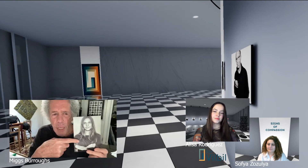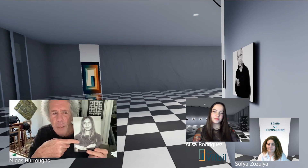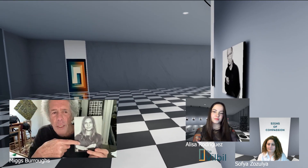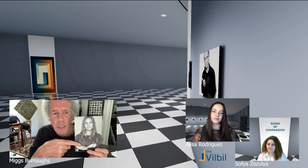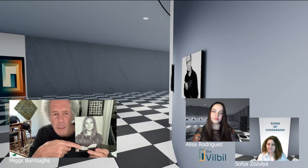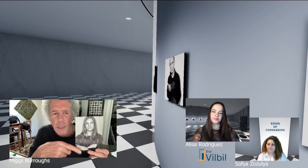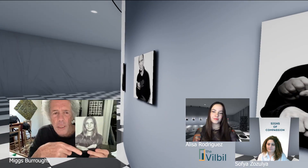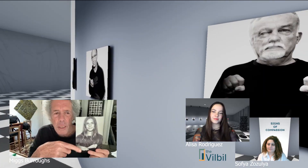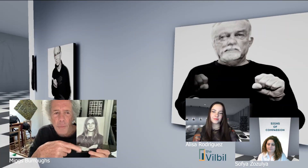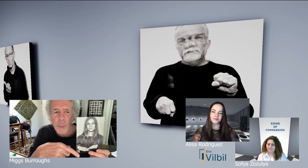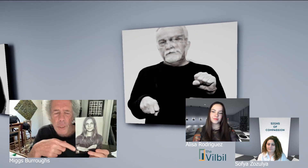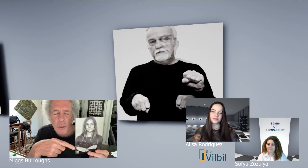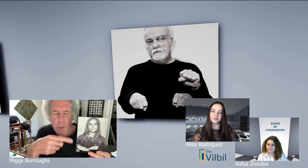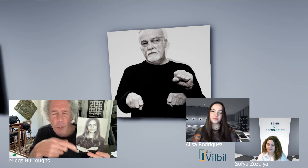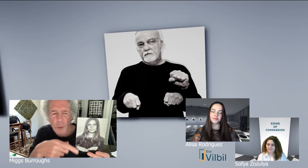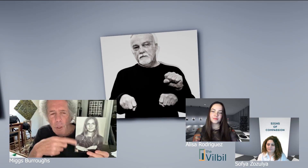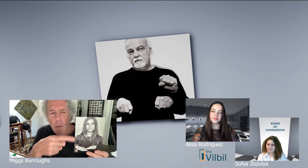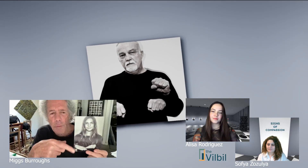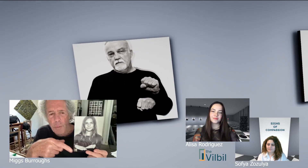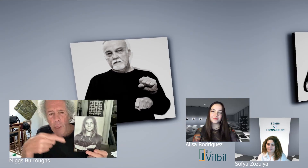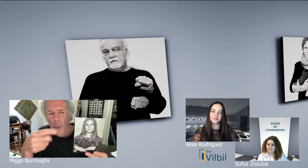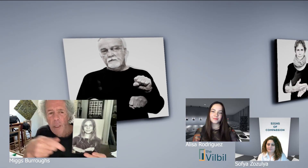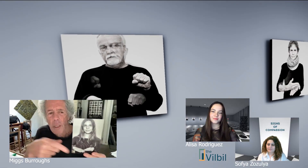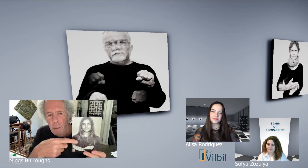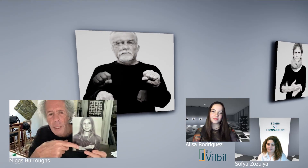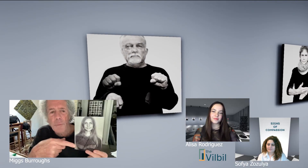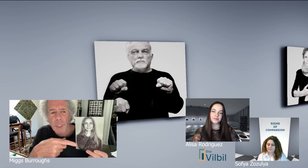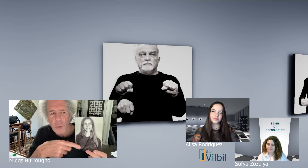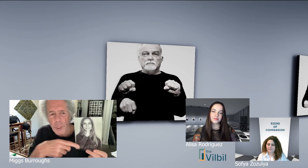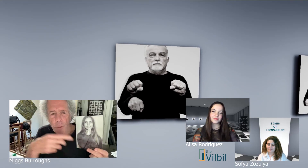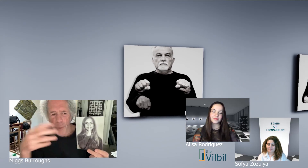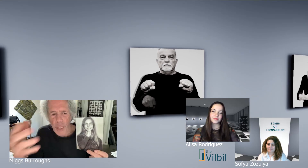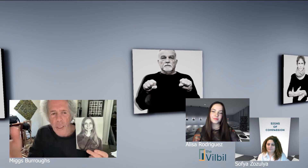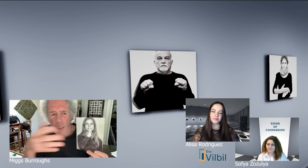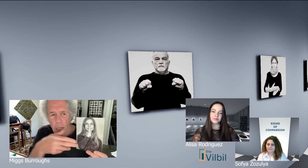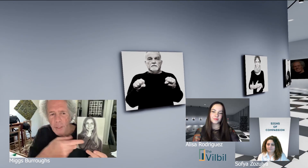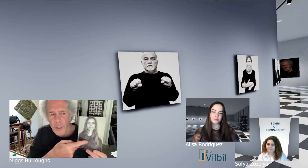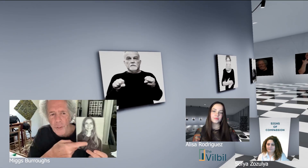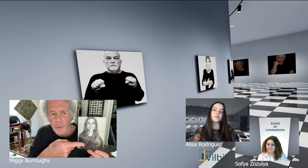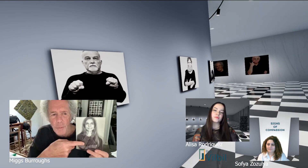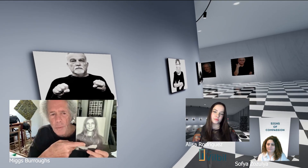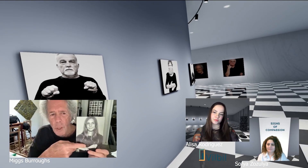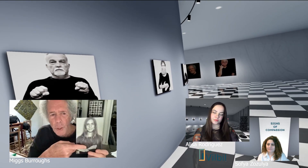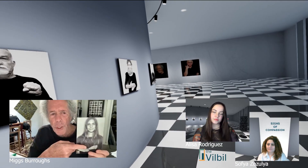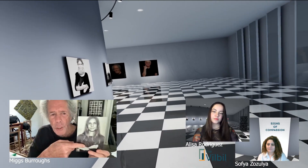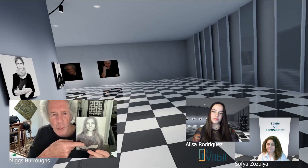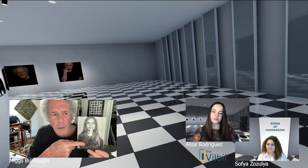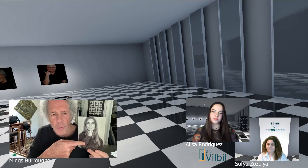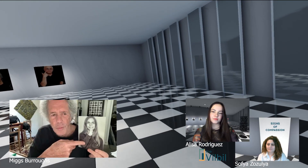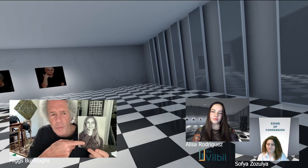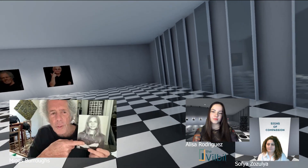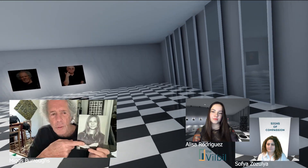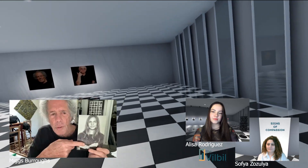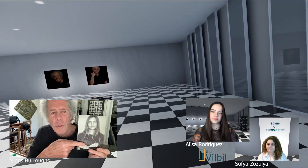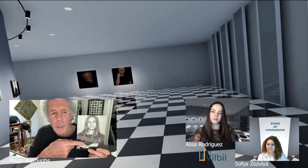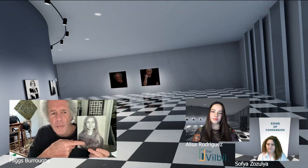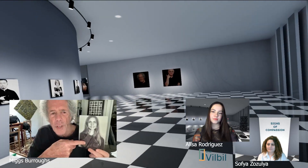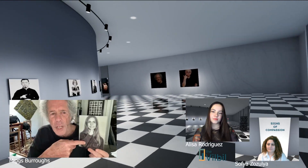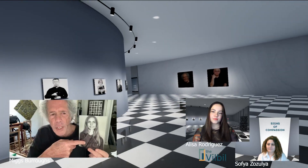expanded on Emily Dickinson's poem, led me to expand on this notion of